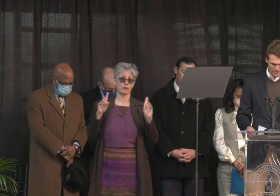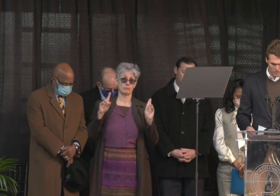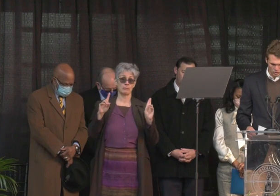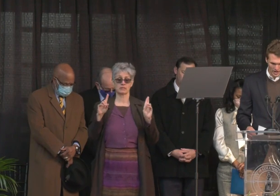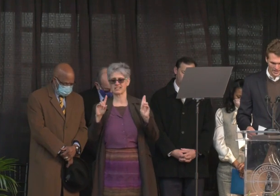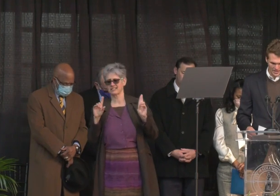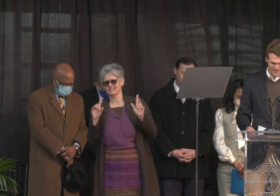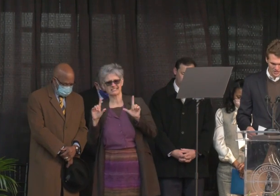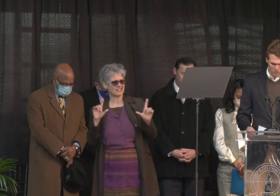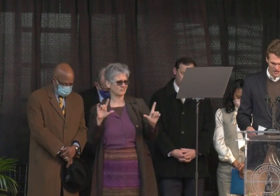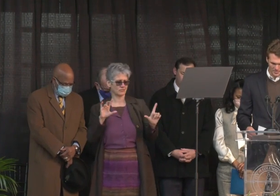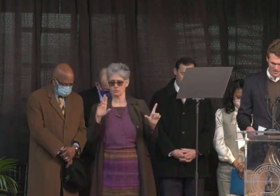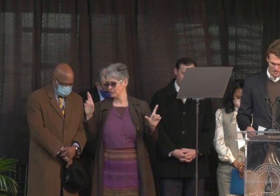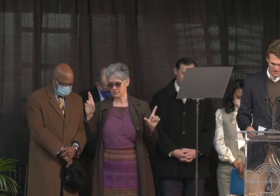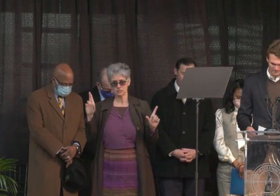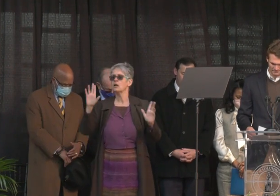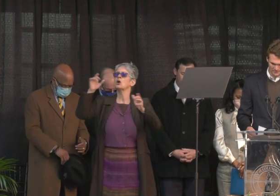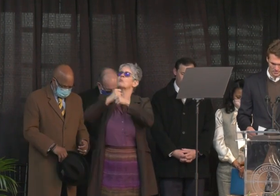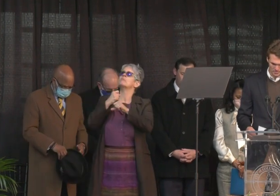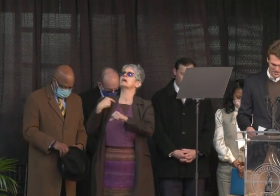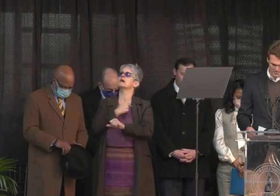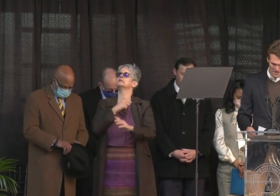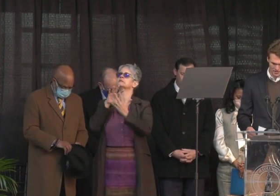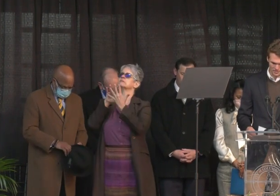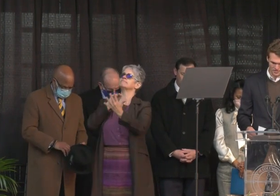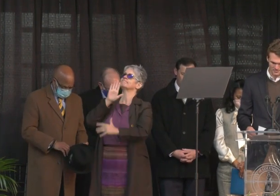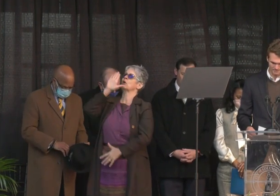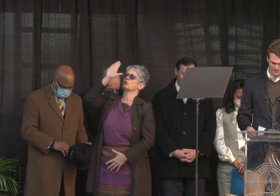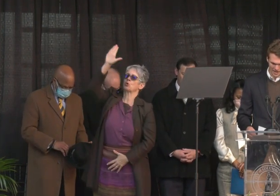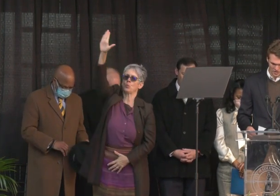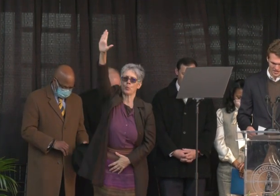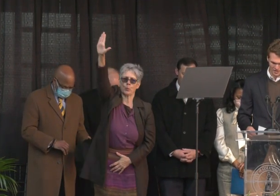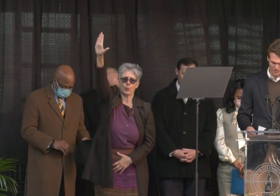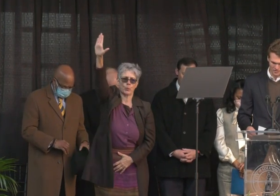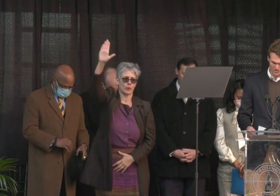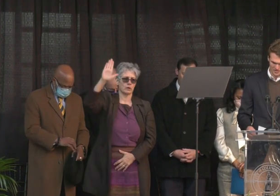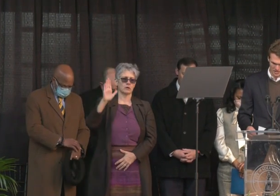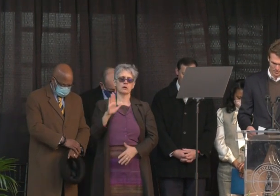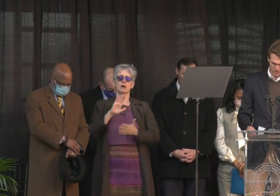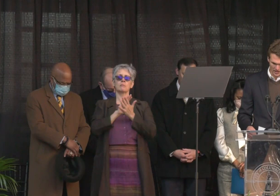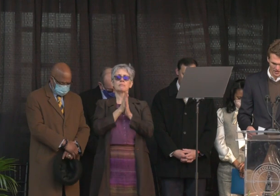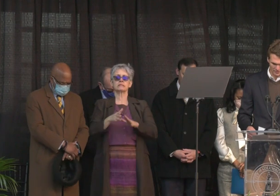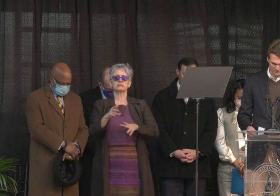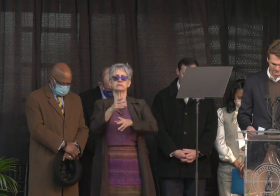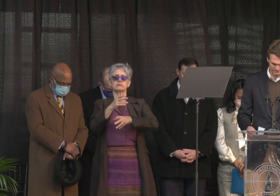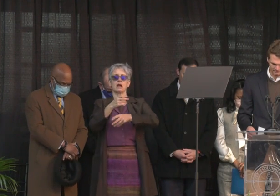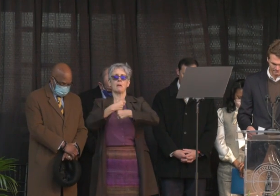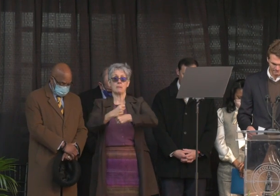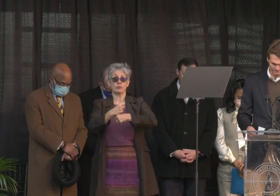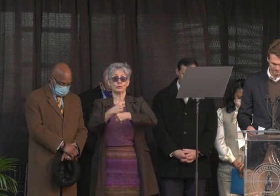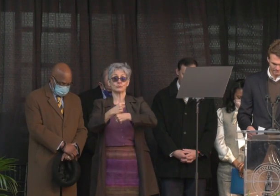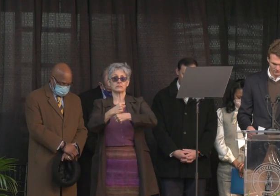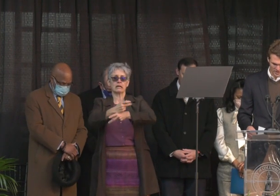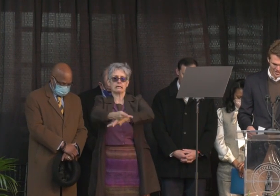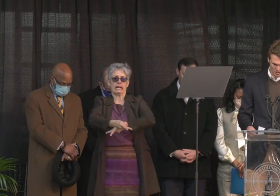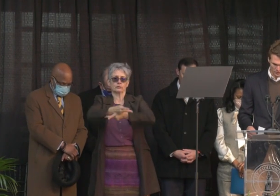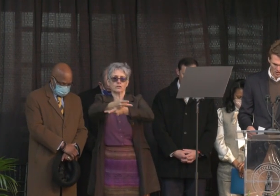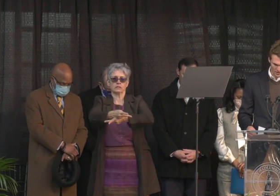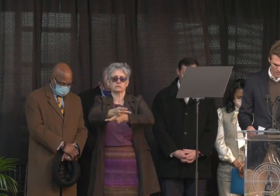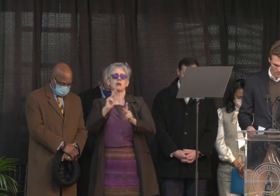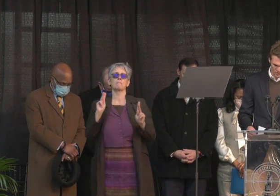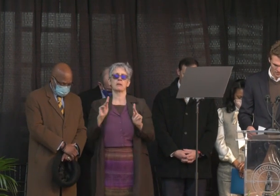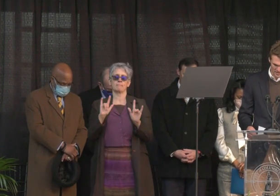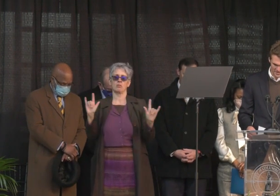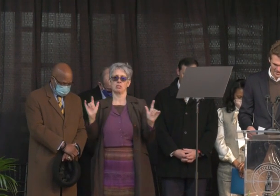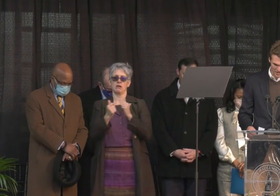But rather, you created us in your image to be peacemakers, caretakers, and people of love. We thank you for